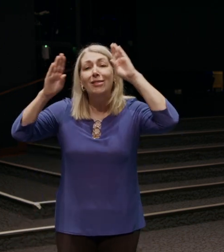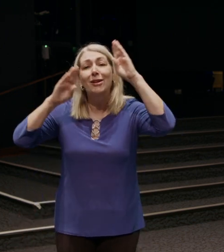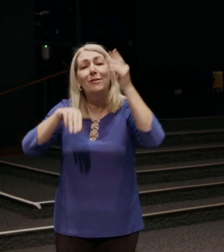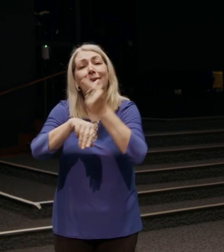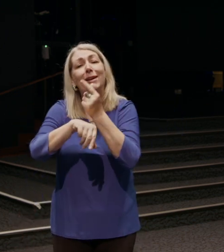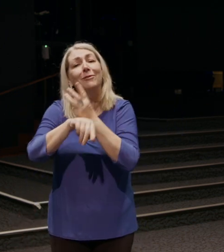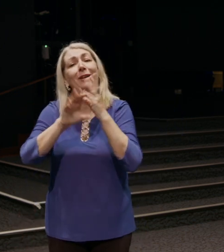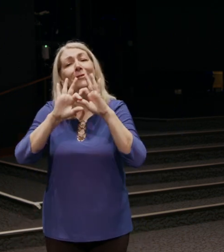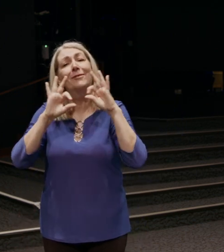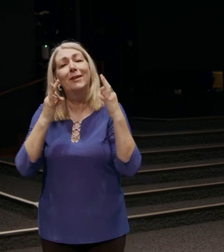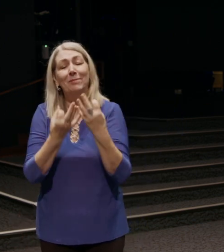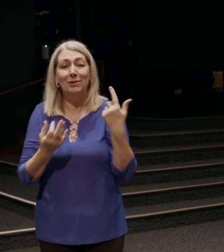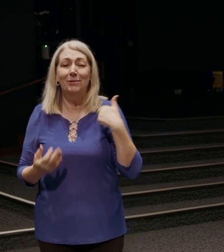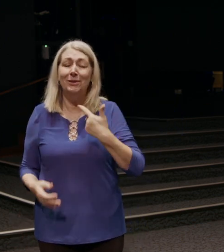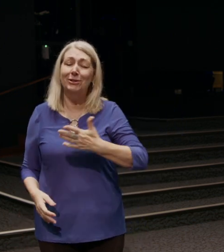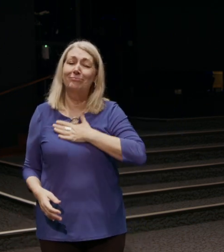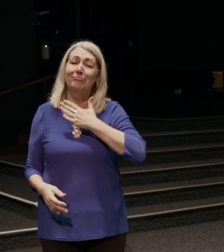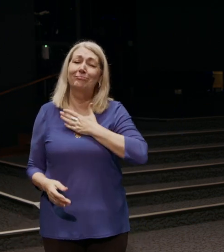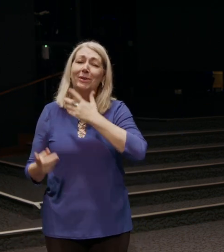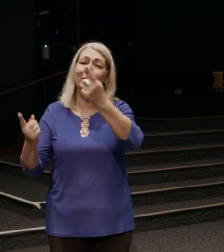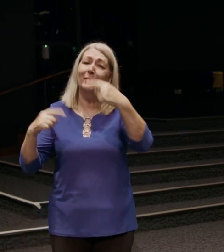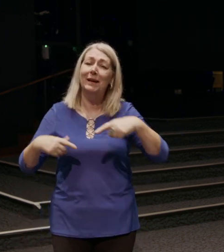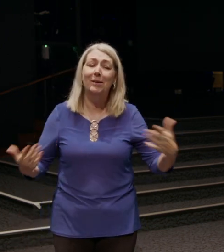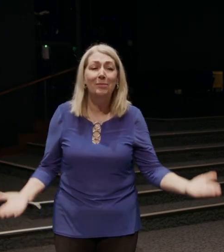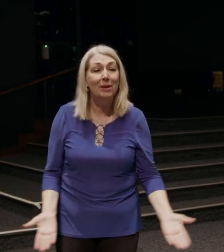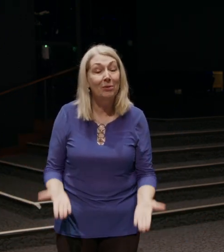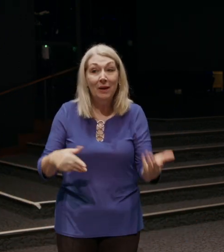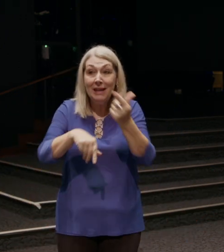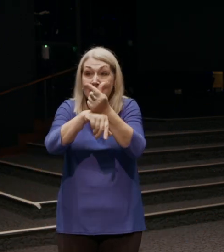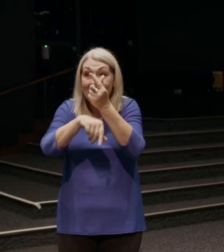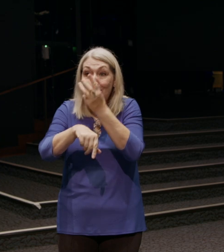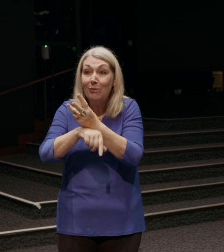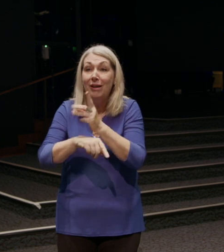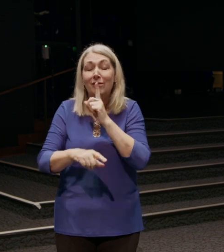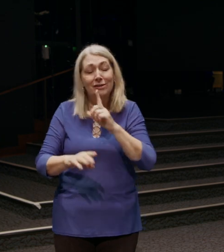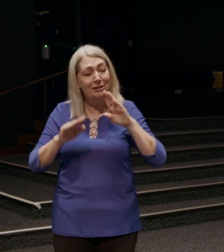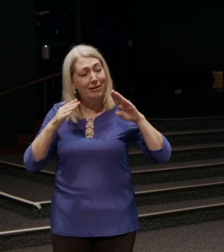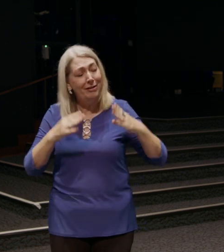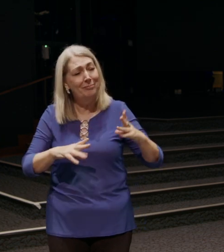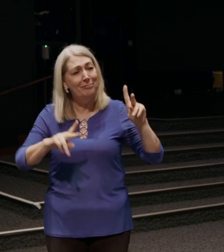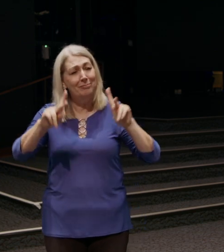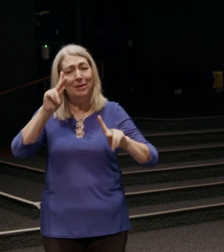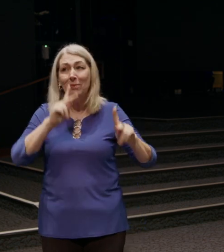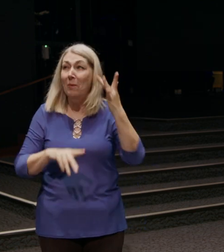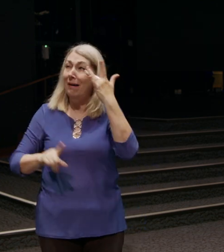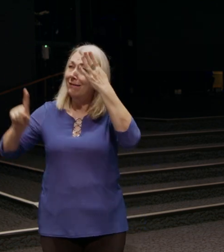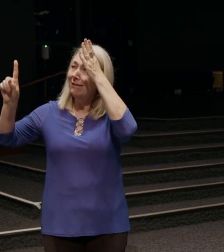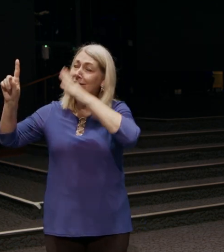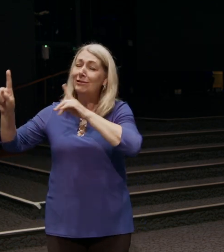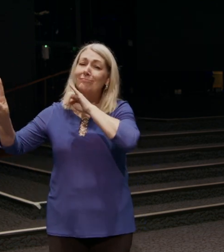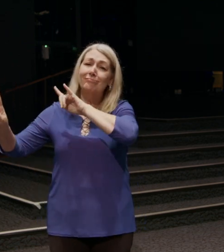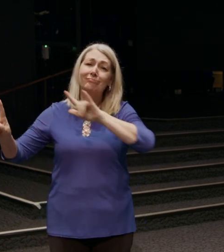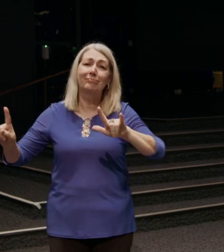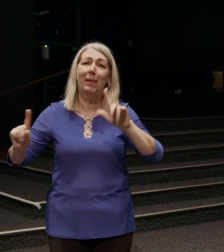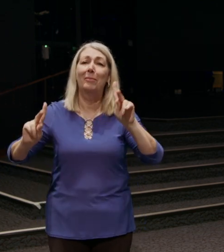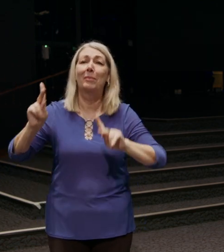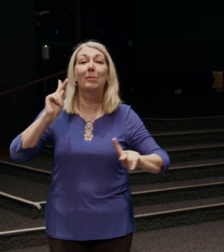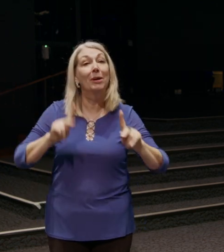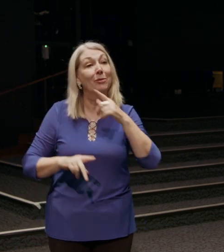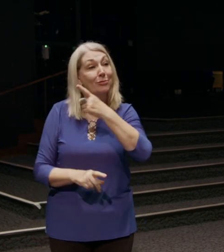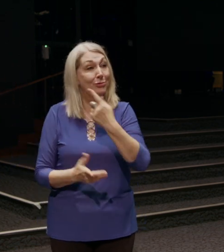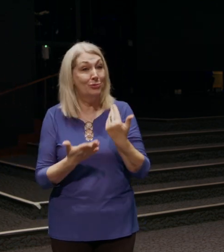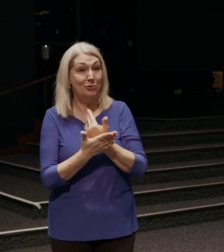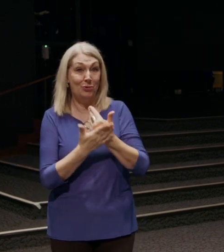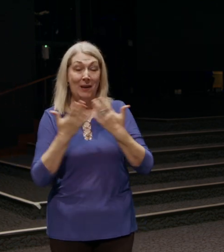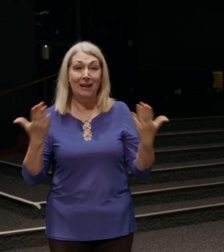We're so glad you're here. At Gateway, we're all about people because we know that God is all about people. If you're a guest today, please know